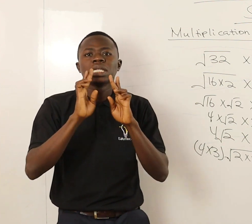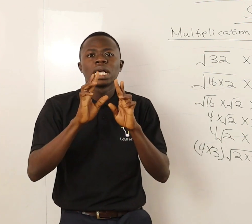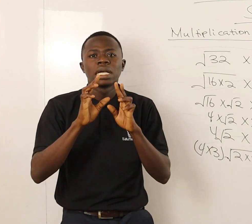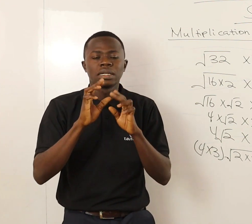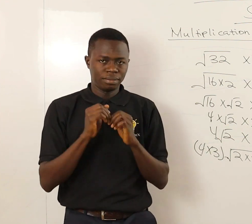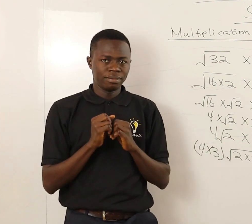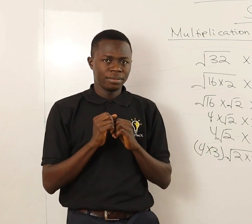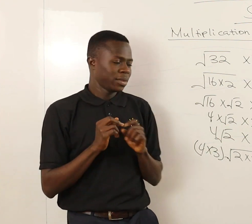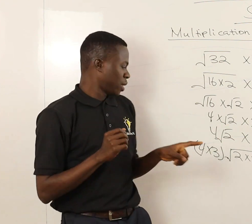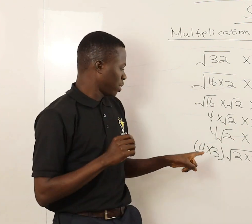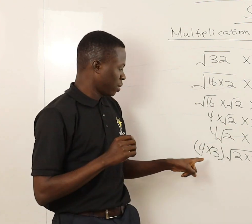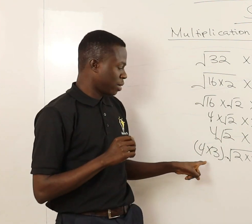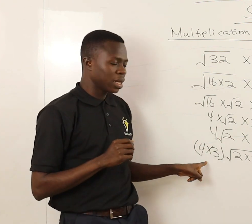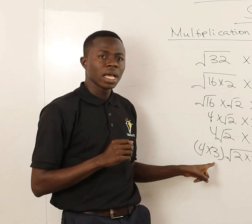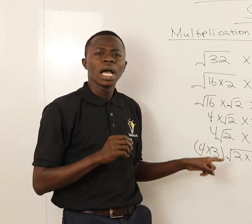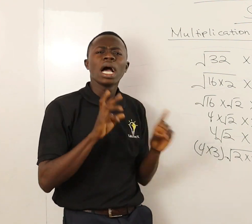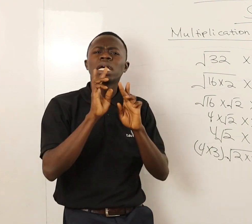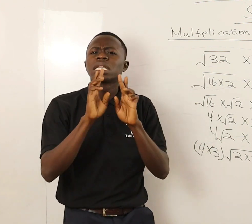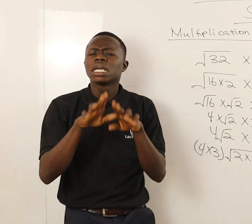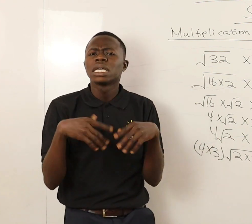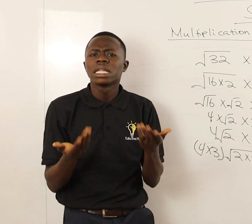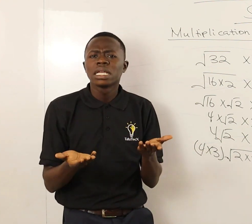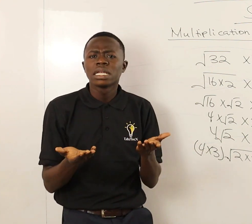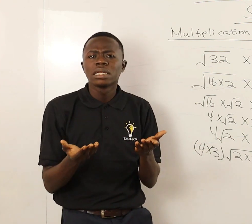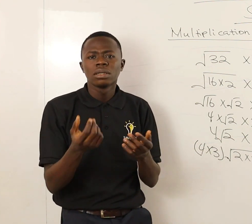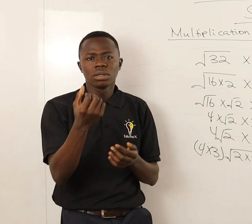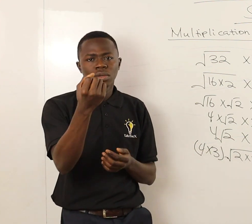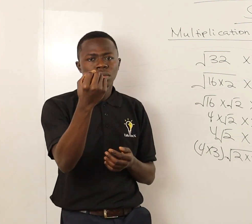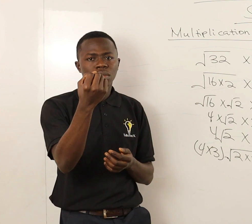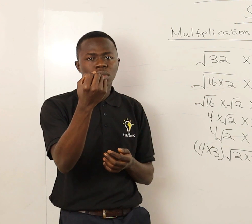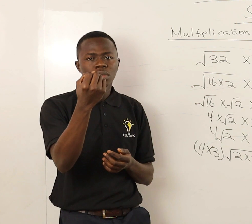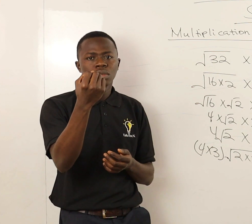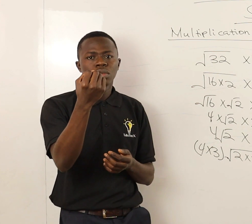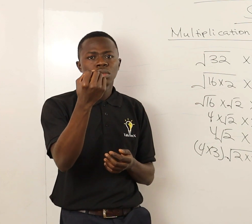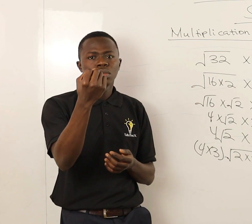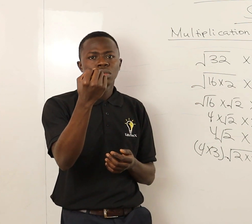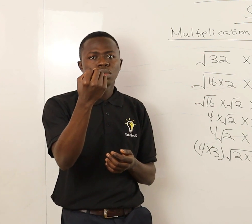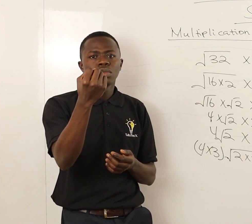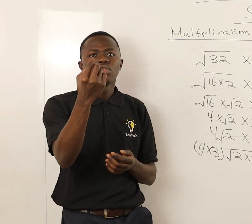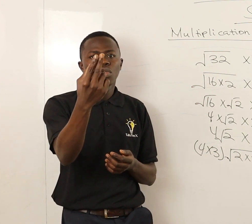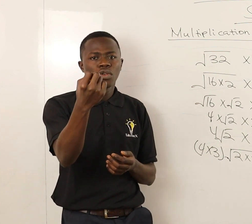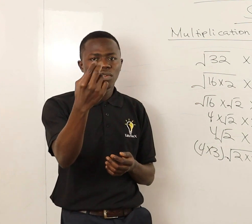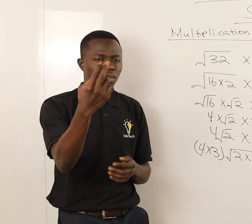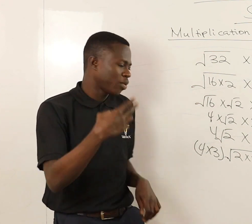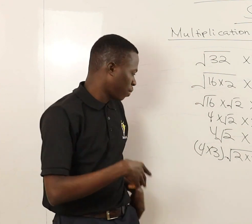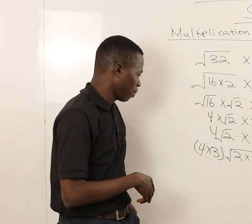And what would our answer be? So our answer for 4 multiplied by 3 is going to be 12.